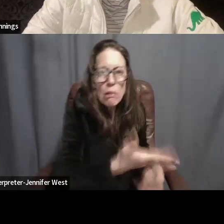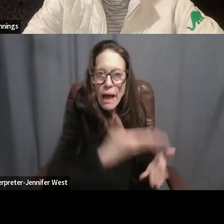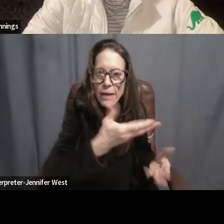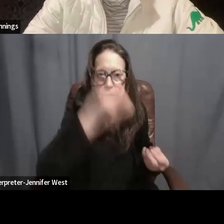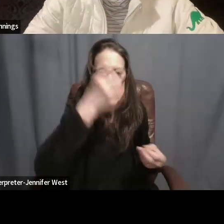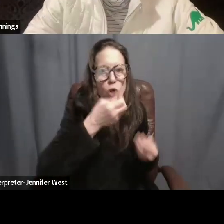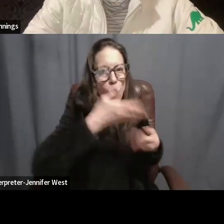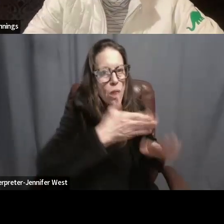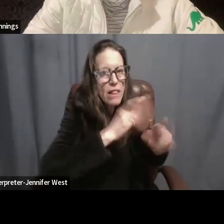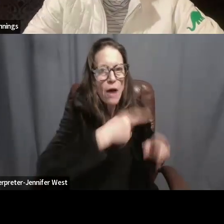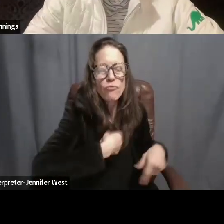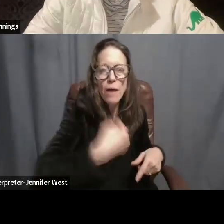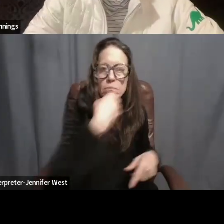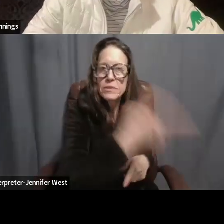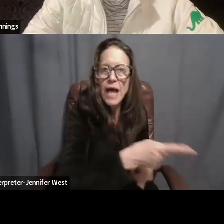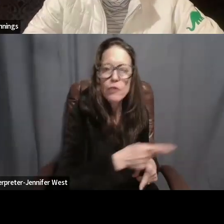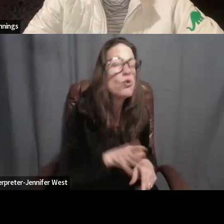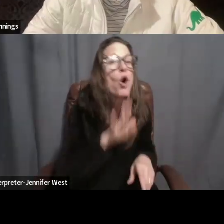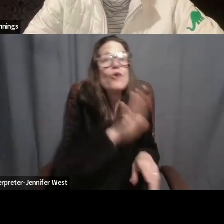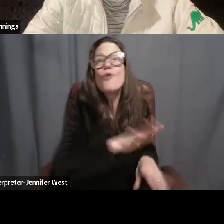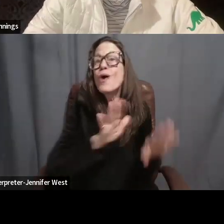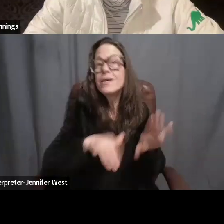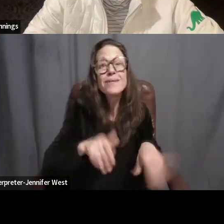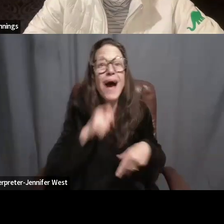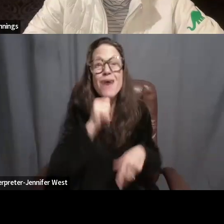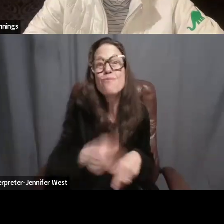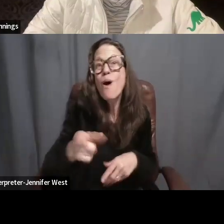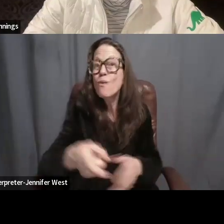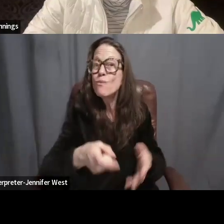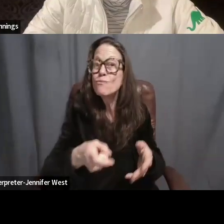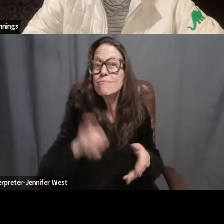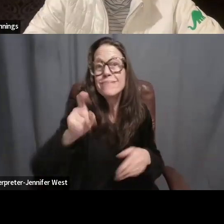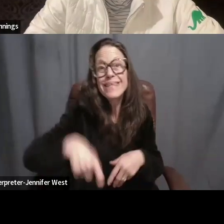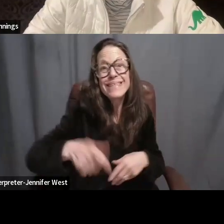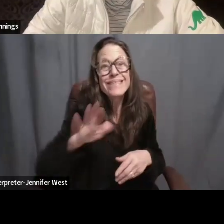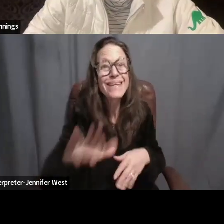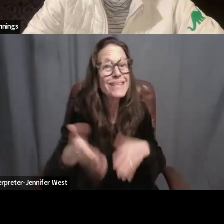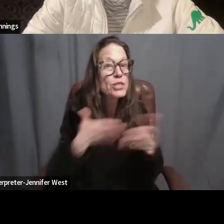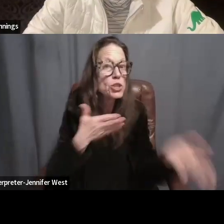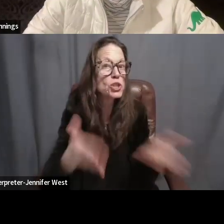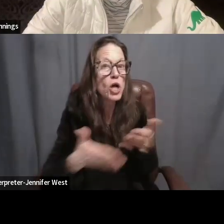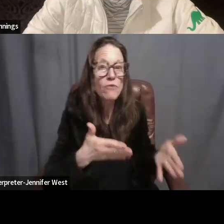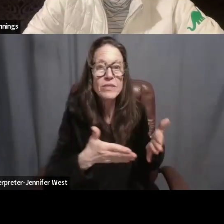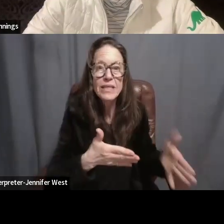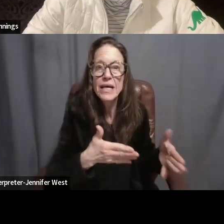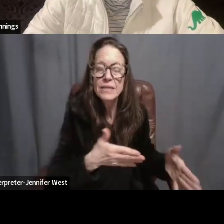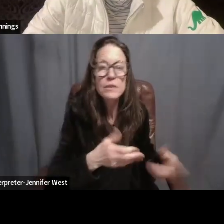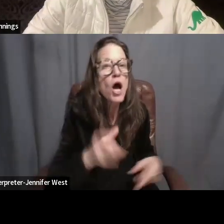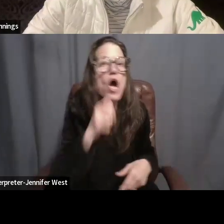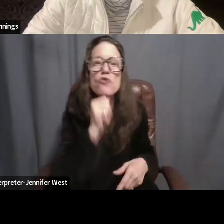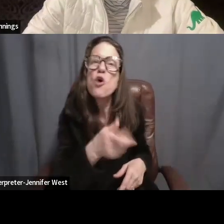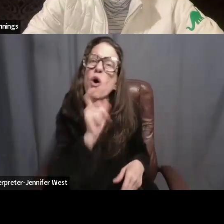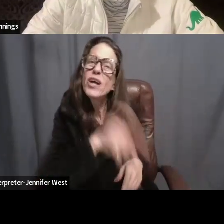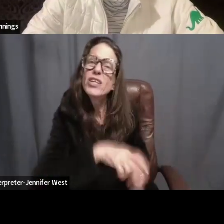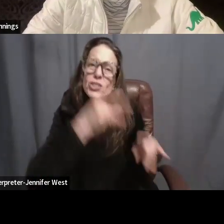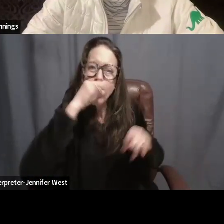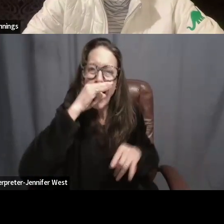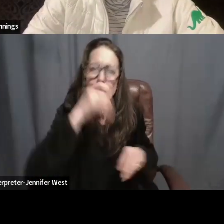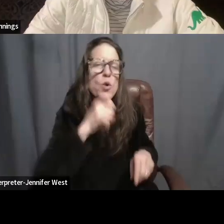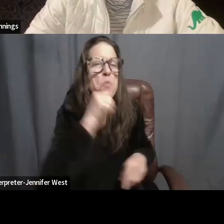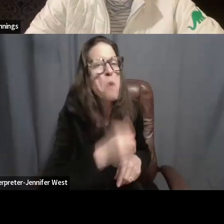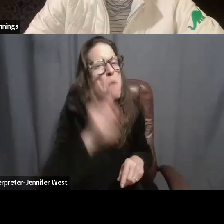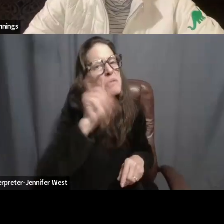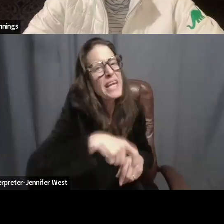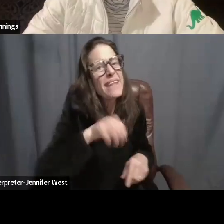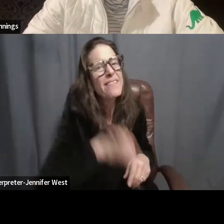Yeah. Do not let them tell you your child will not need these services, because if you do not try to get these